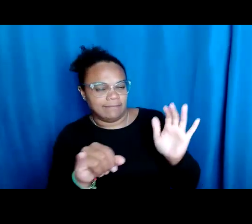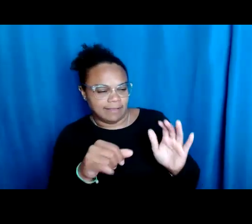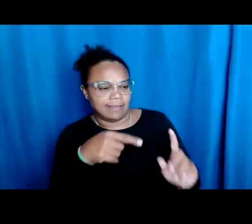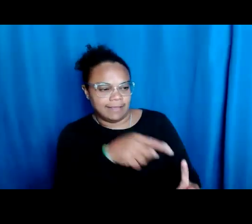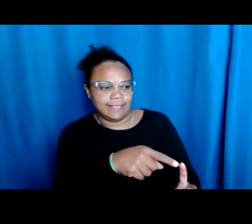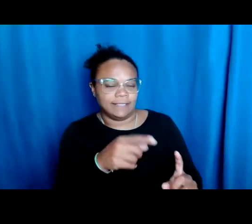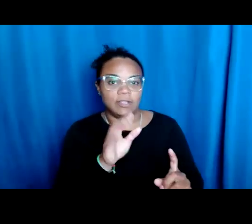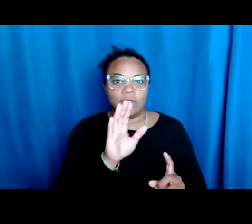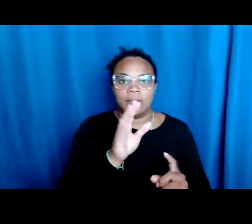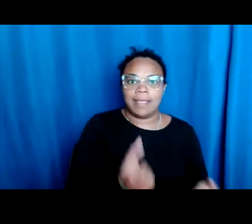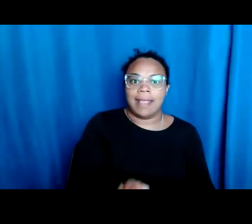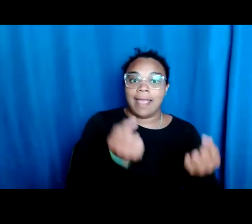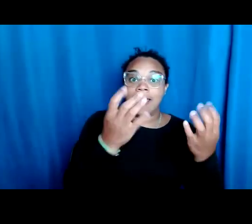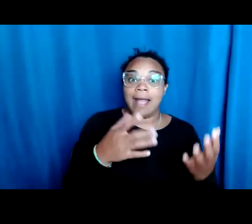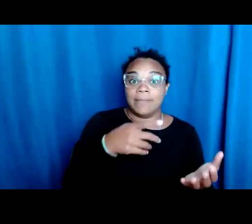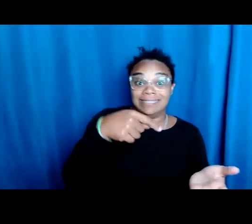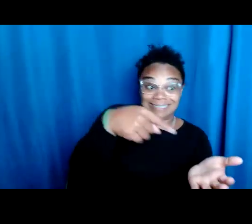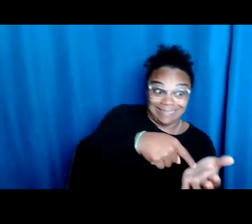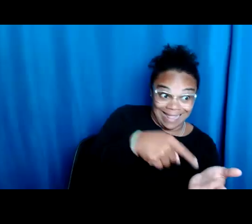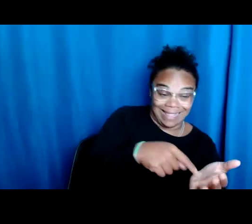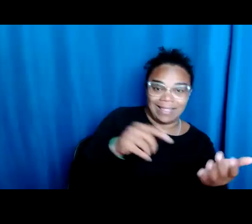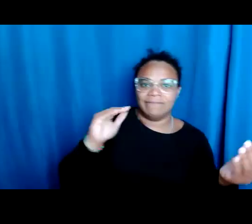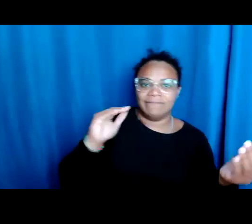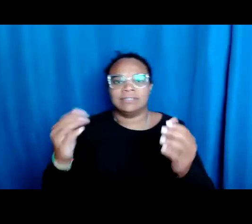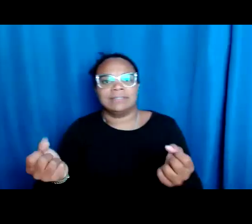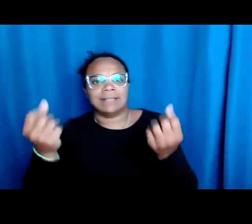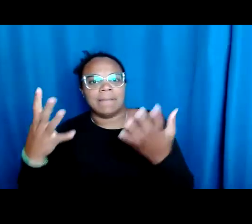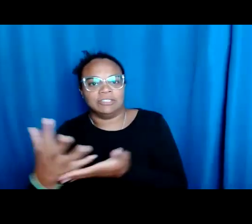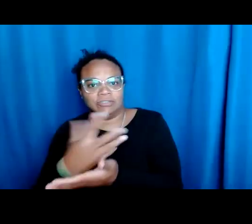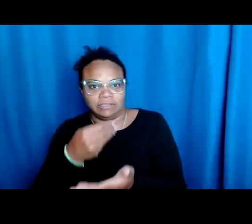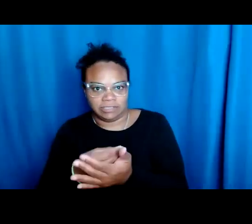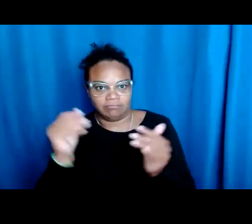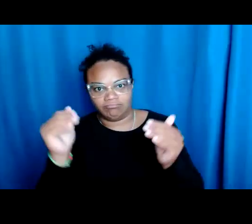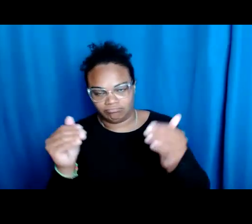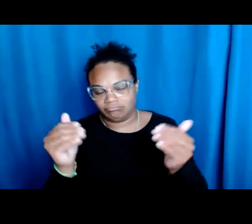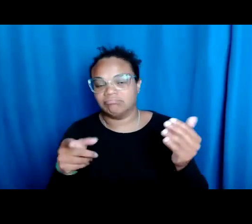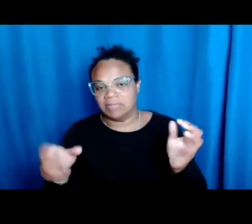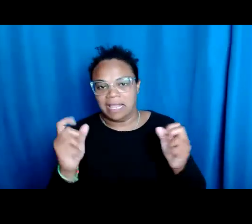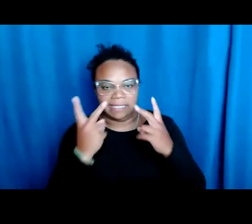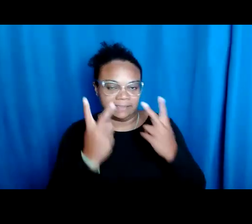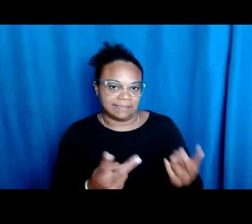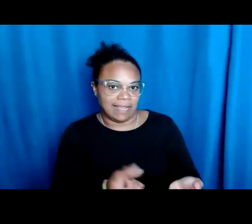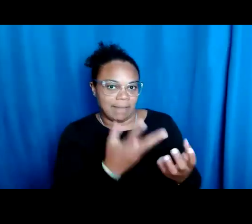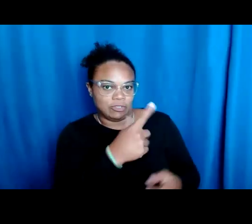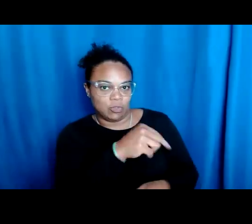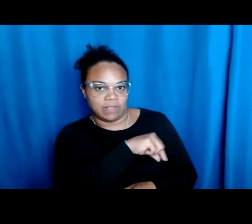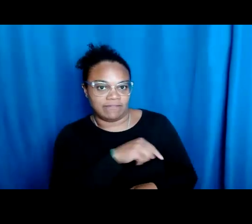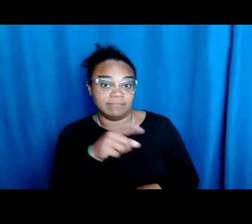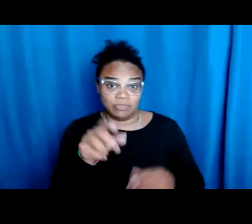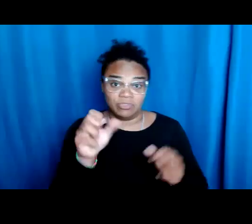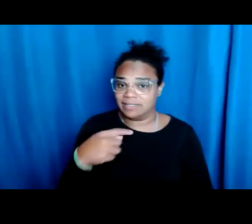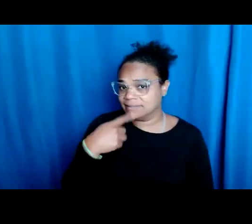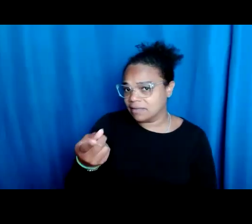what's your debt to income and what you qualify for. So with these online lenders, you can go on and tell them, oh, I'm looking